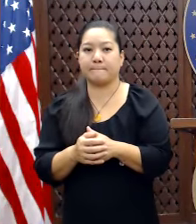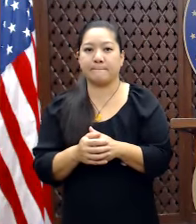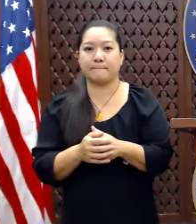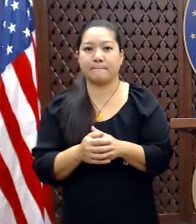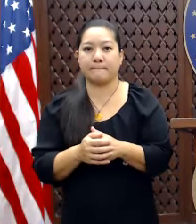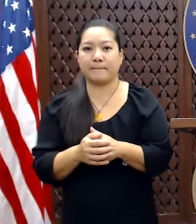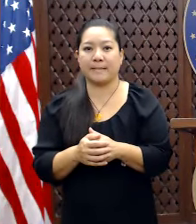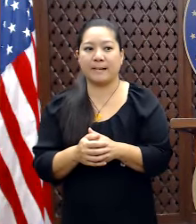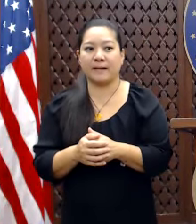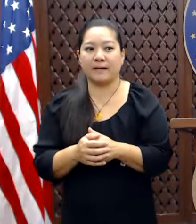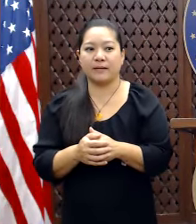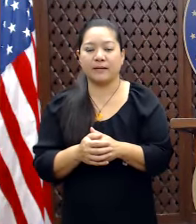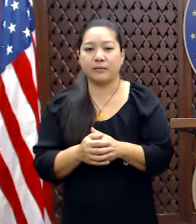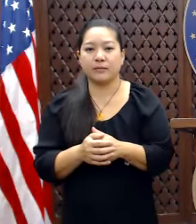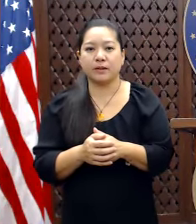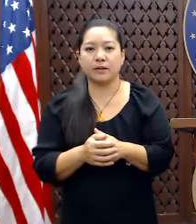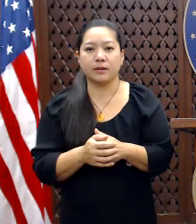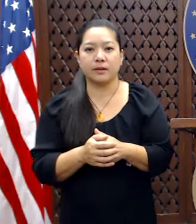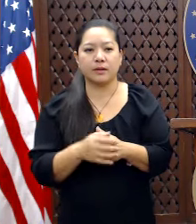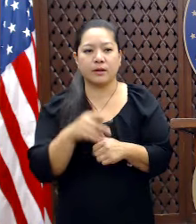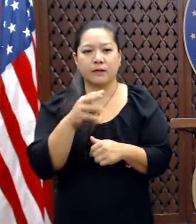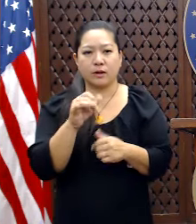Yes? Sorry, Phil, are you there?